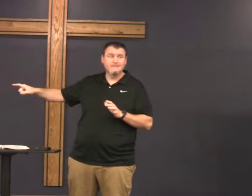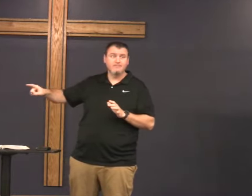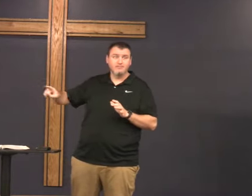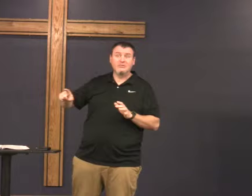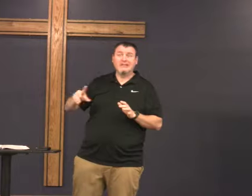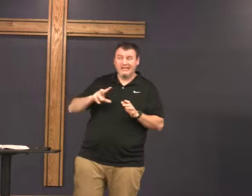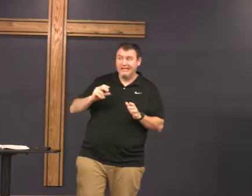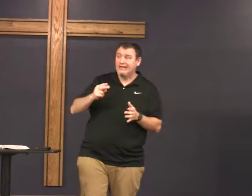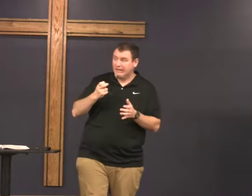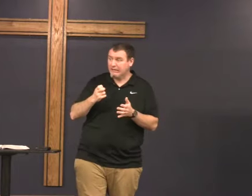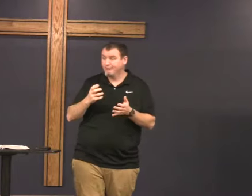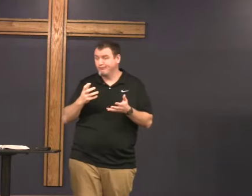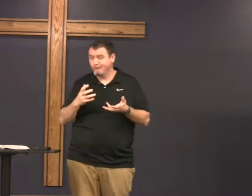Nebuchadnezzar.